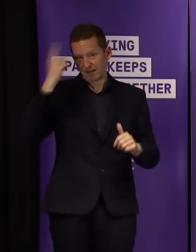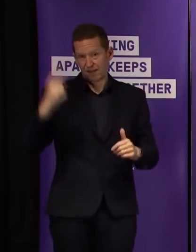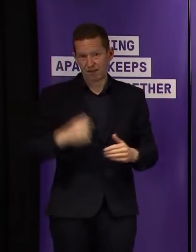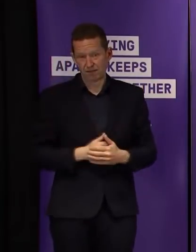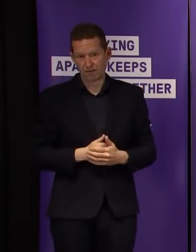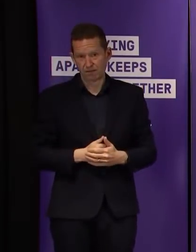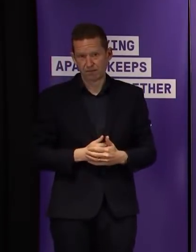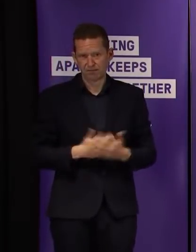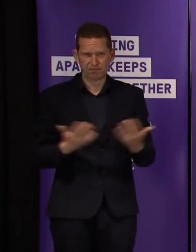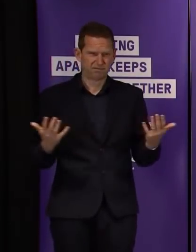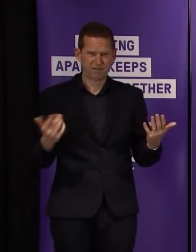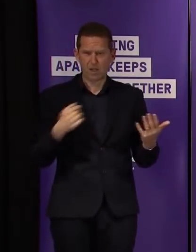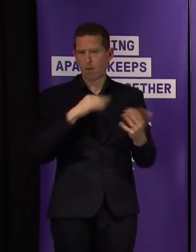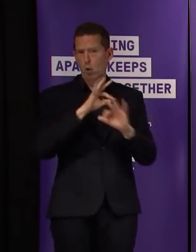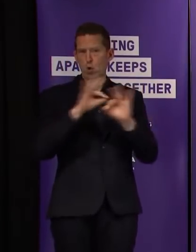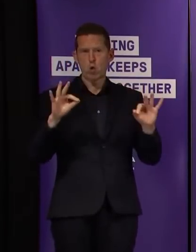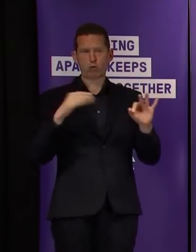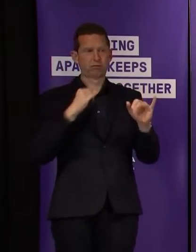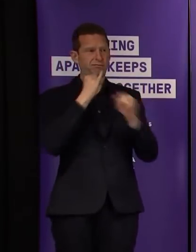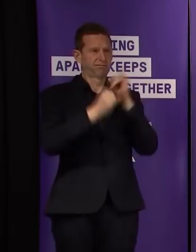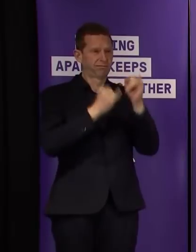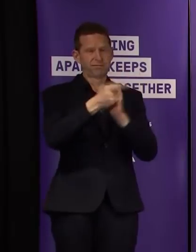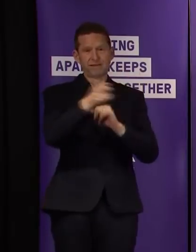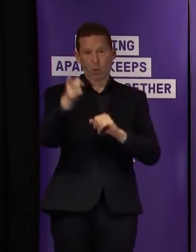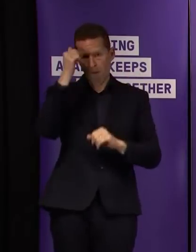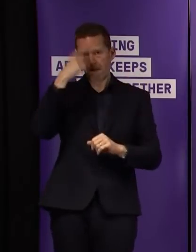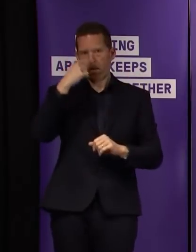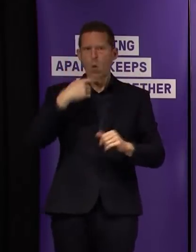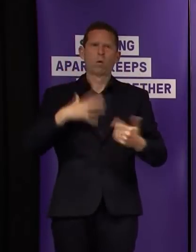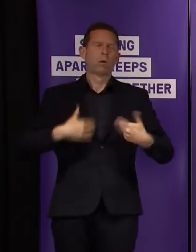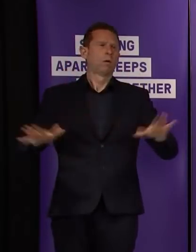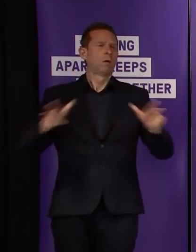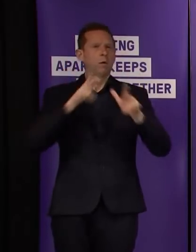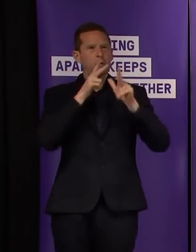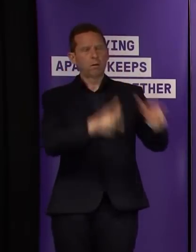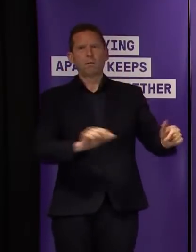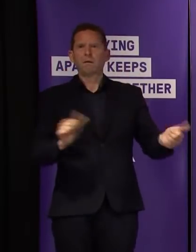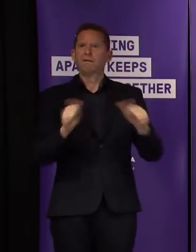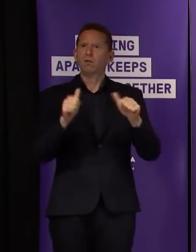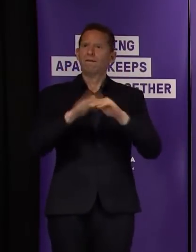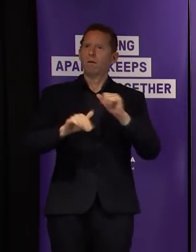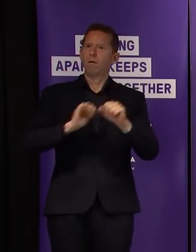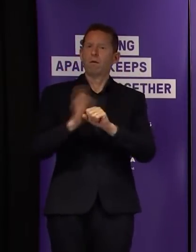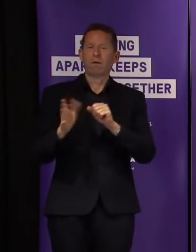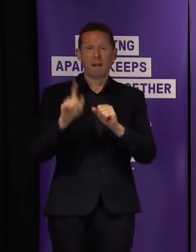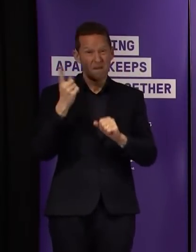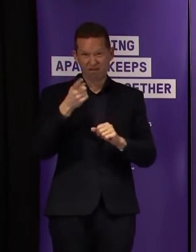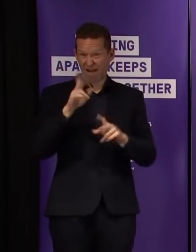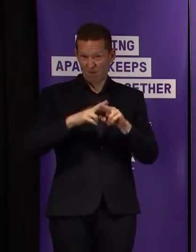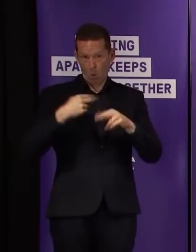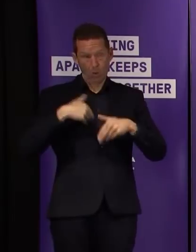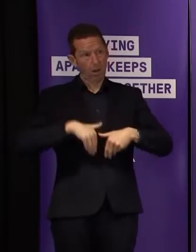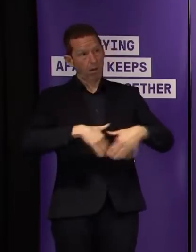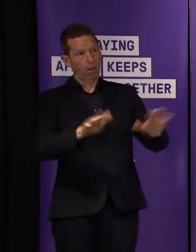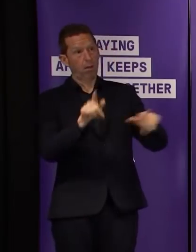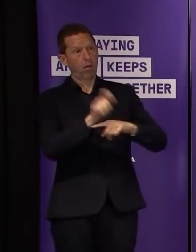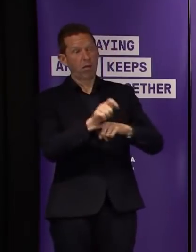wrong. There's no way critical of people wanting this to end, but it's got to be done properly or it'll just be back in a few weeks'